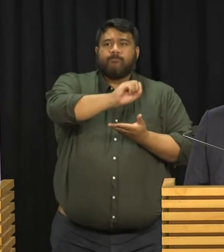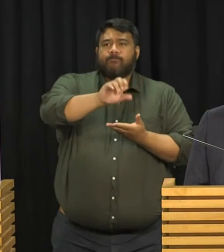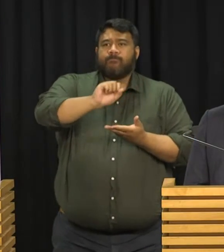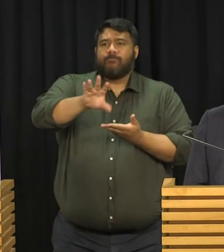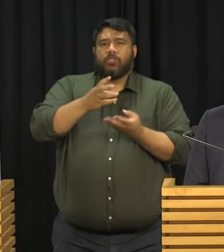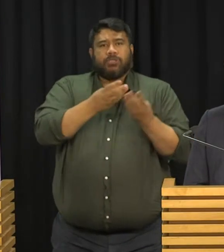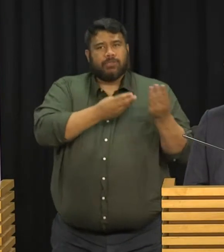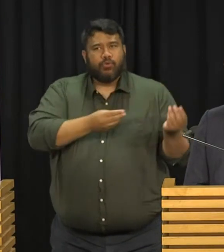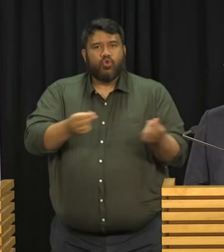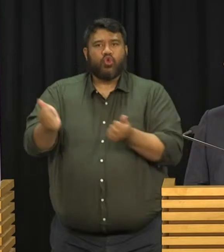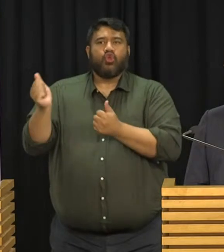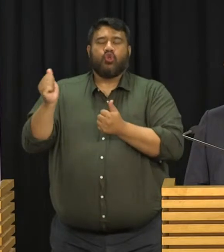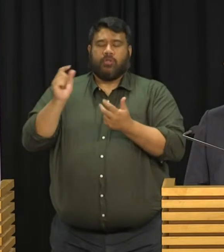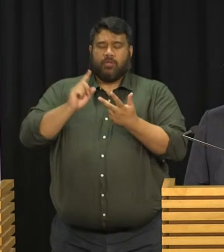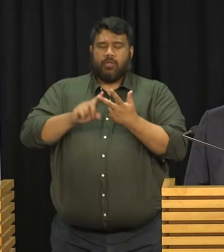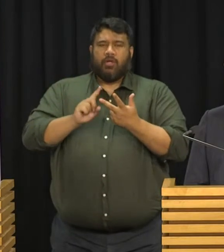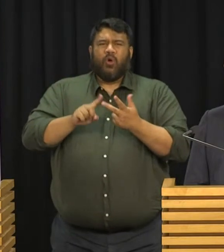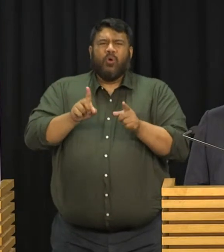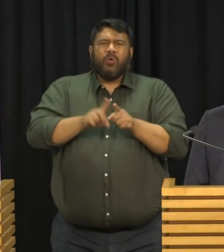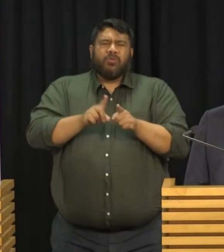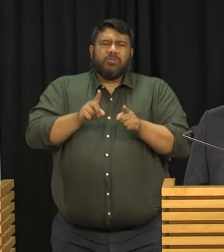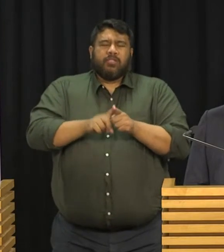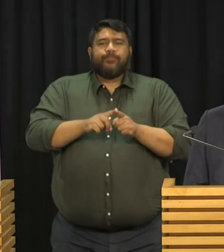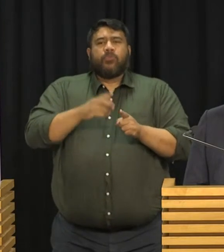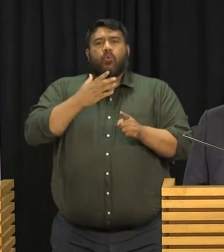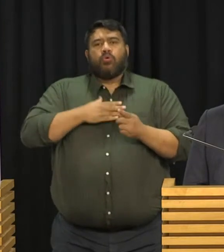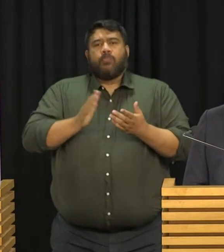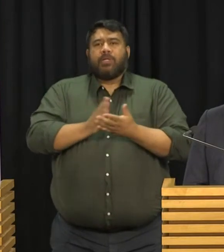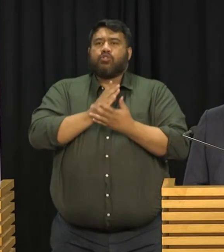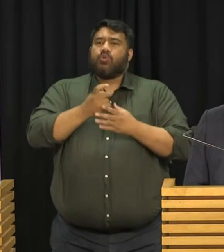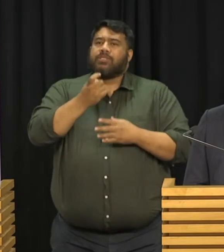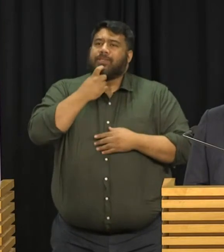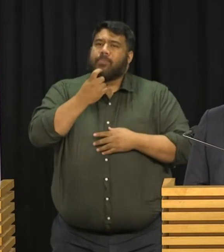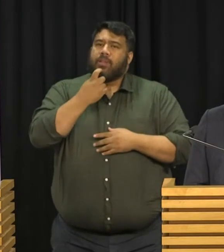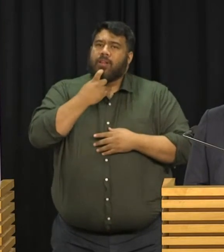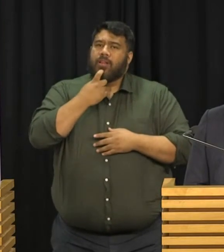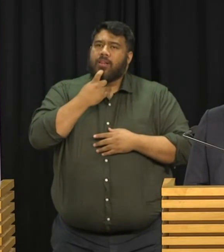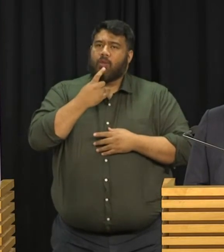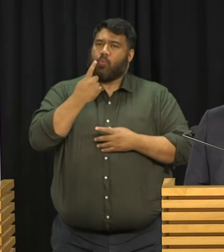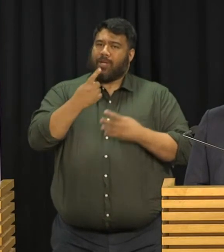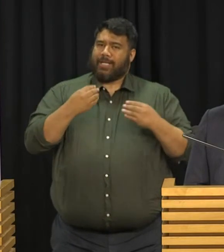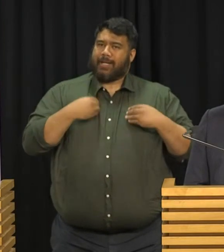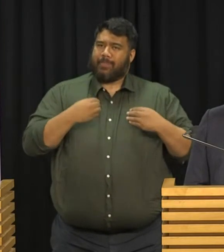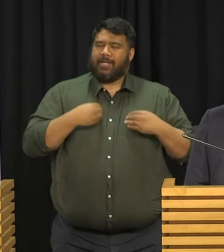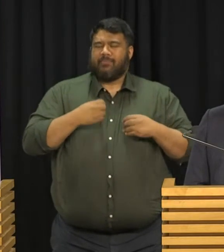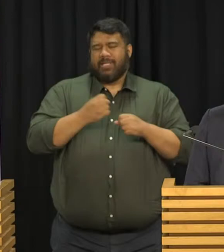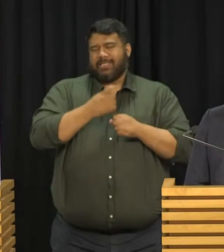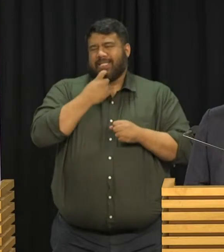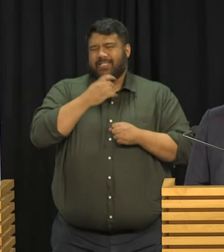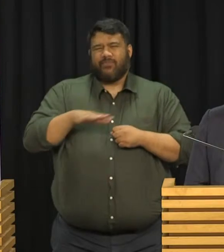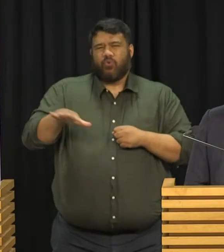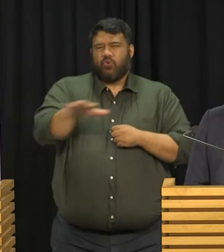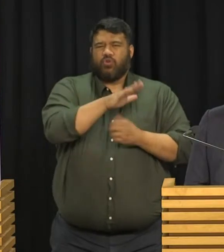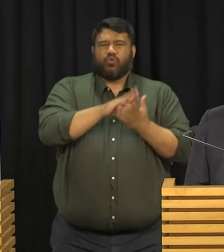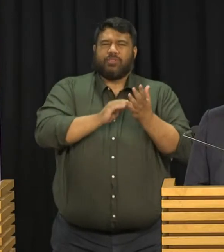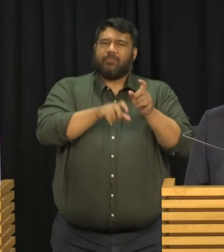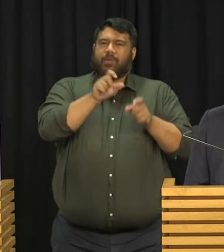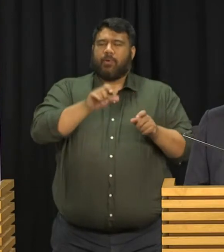told that they're getting one vaccine over another. There is a simplicity for dealing with one, and it just so happens that this is a highly effective